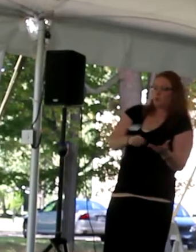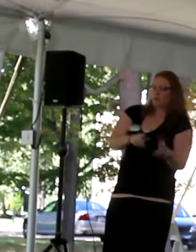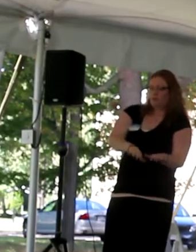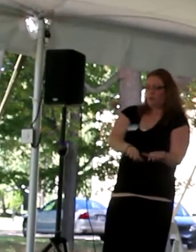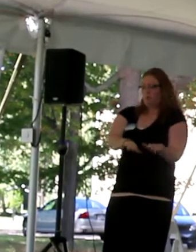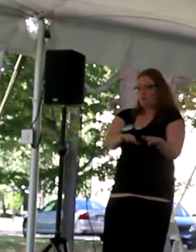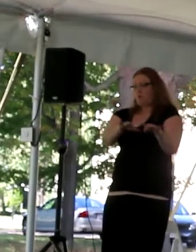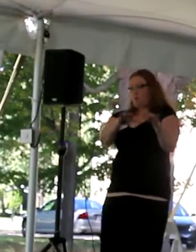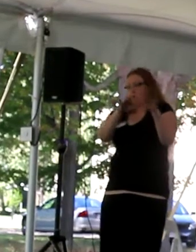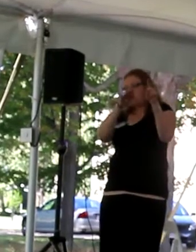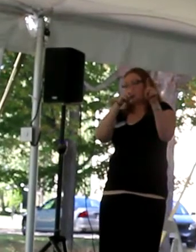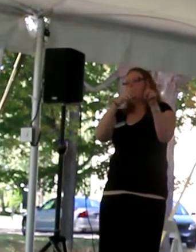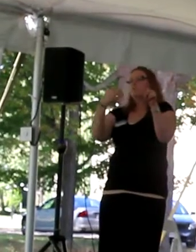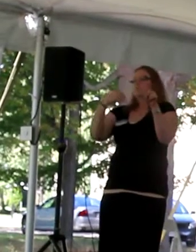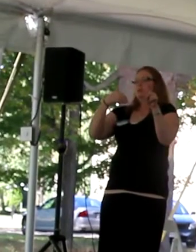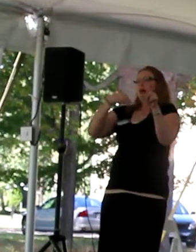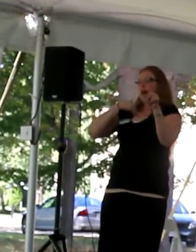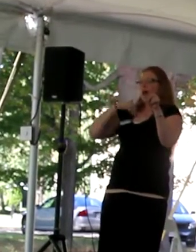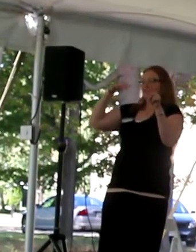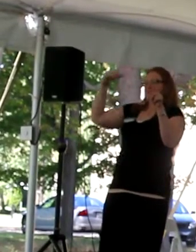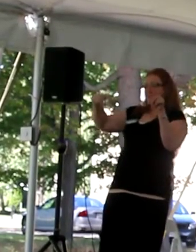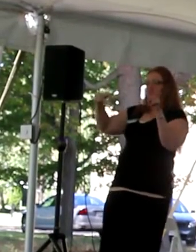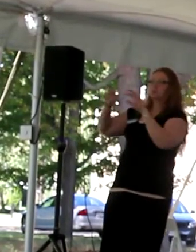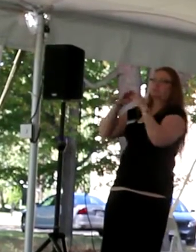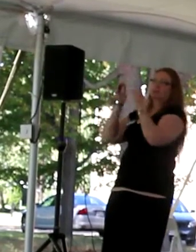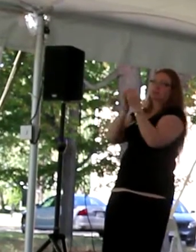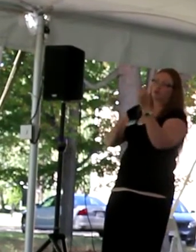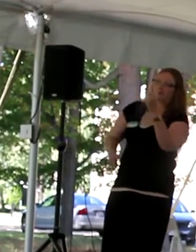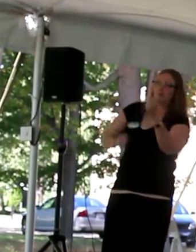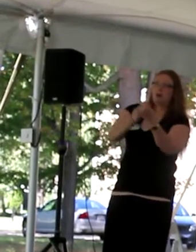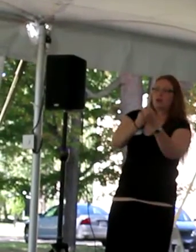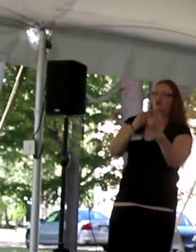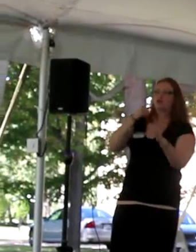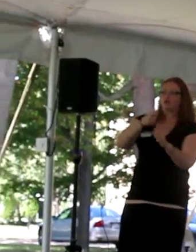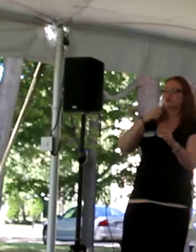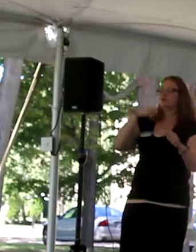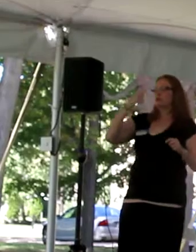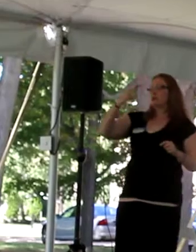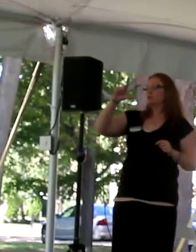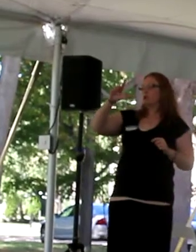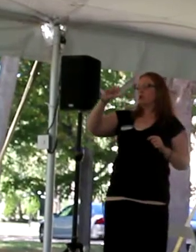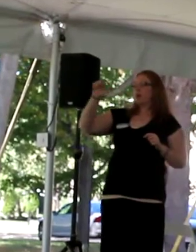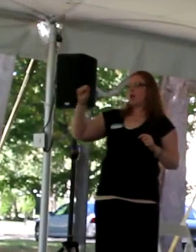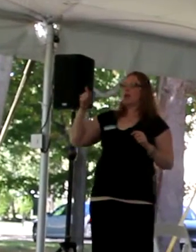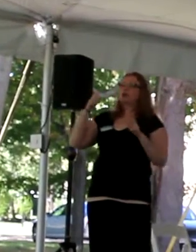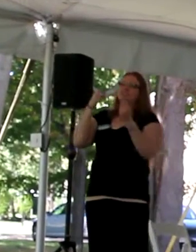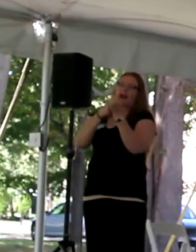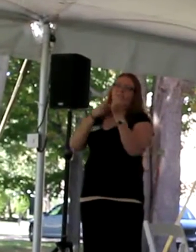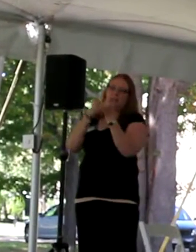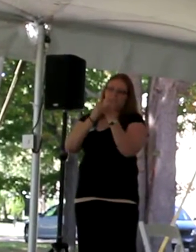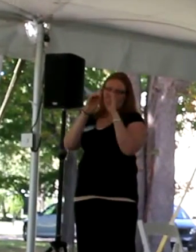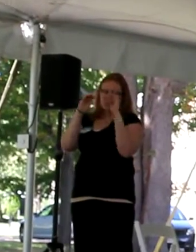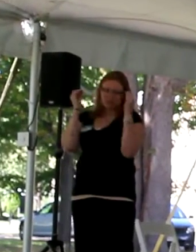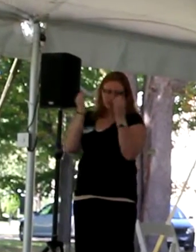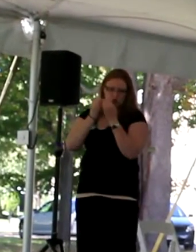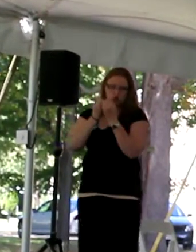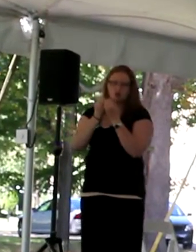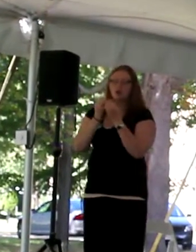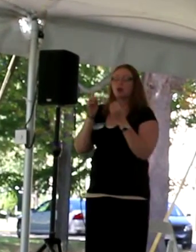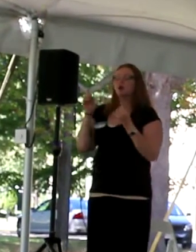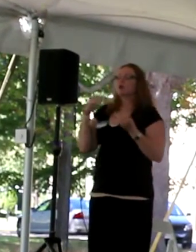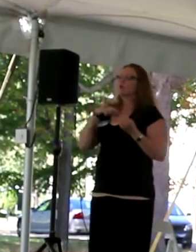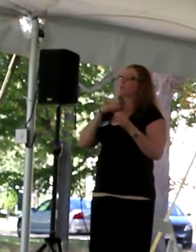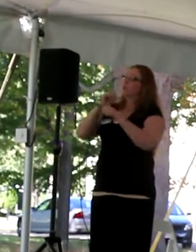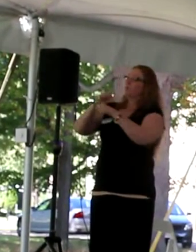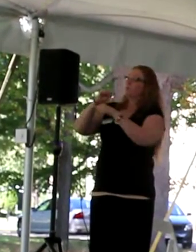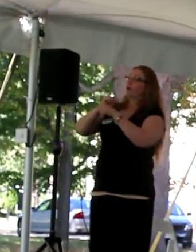her life that she has this organization behind her. And what HLAA does is they're an advocacy organization. They work